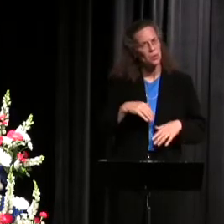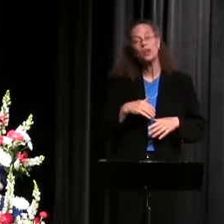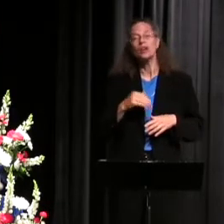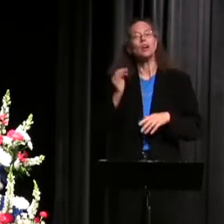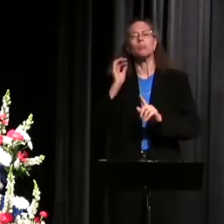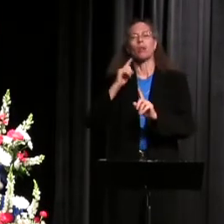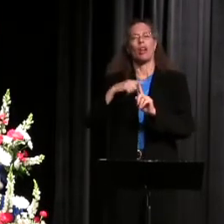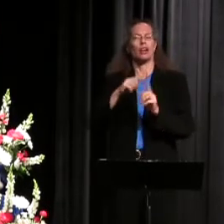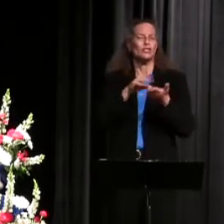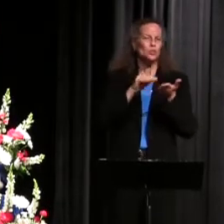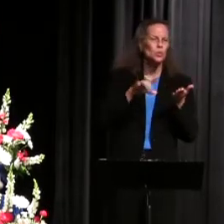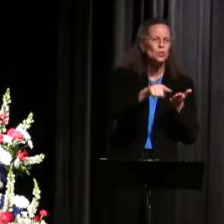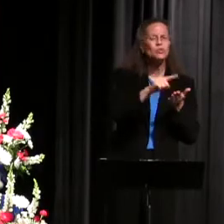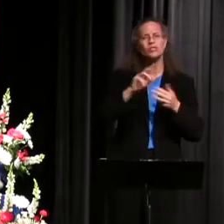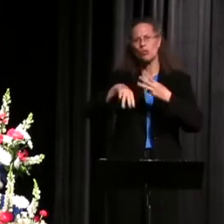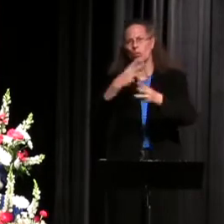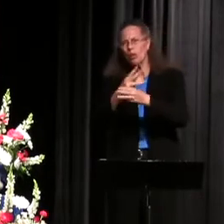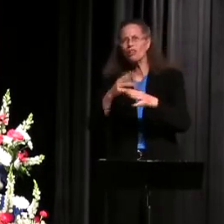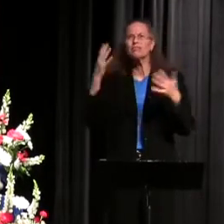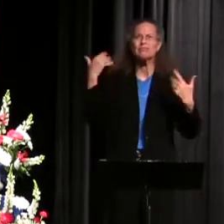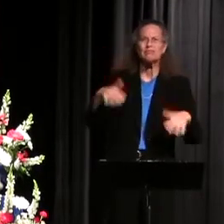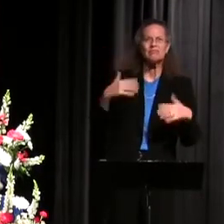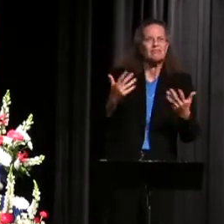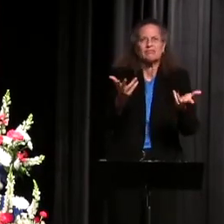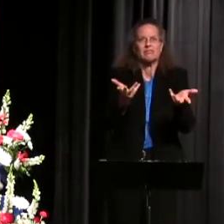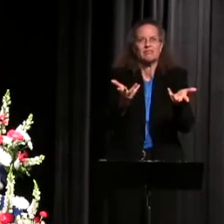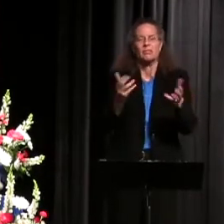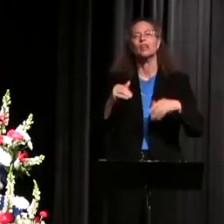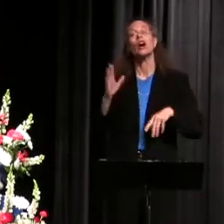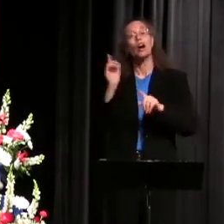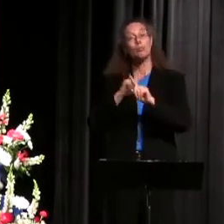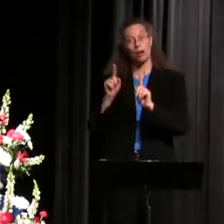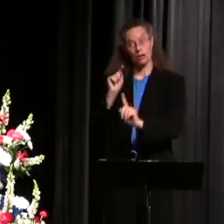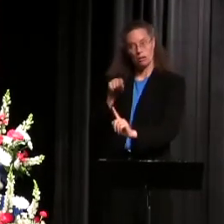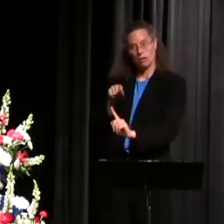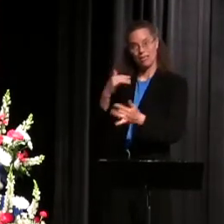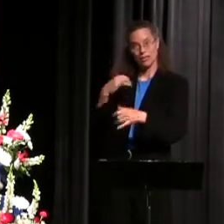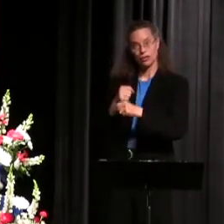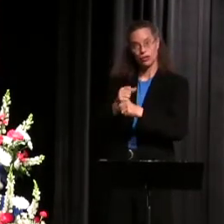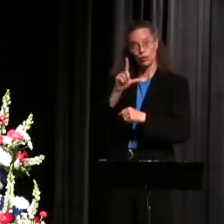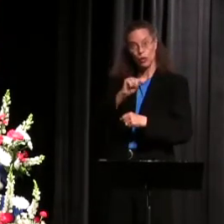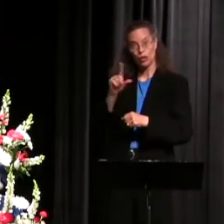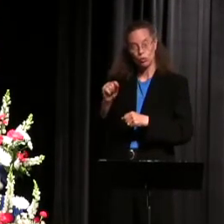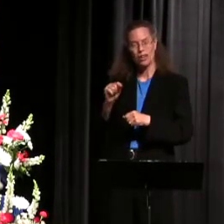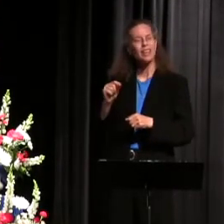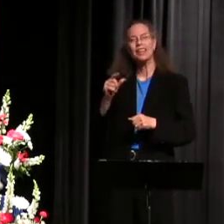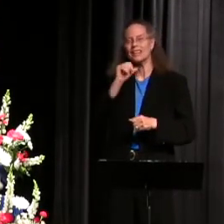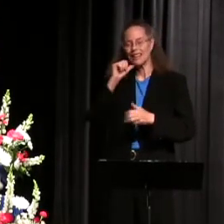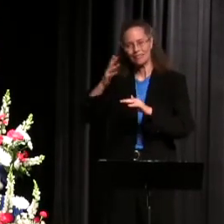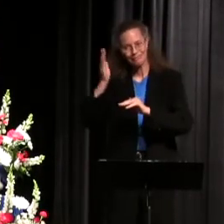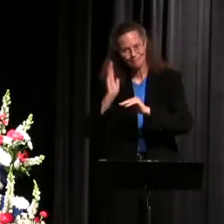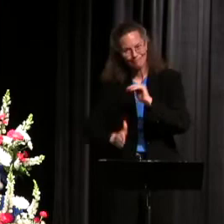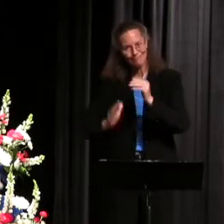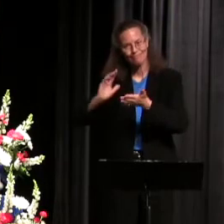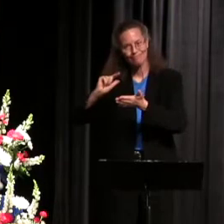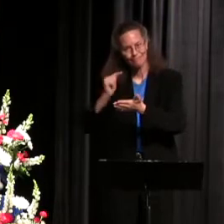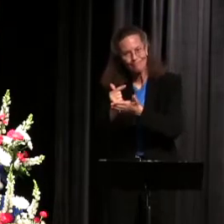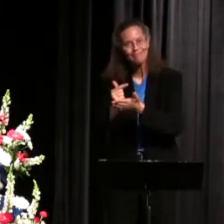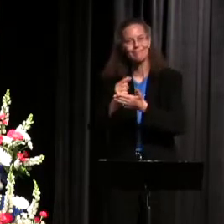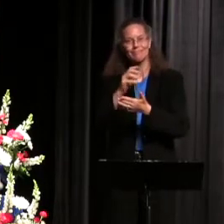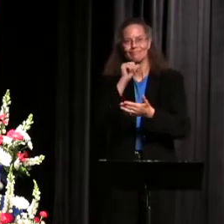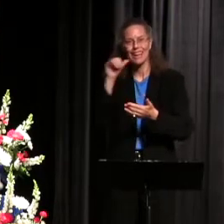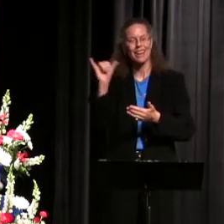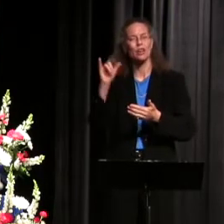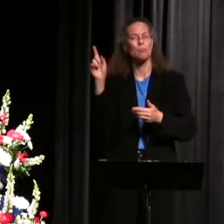especially students, and even the rest of the world. But more specifically, the class of 2020 did not get the ending we deserved. So,